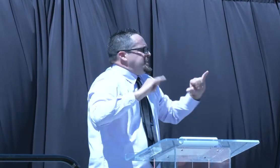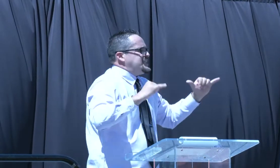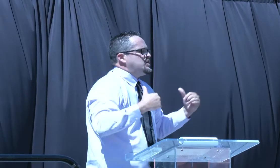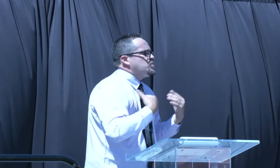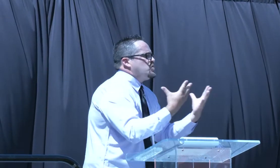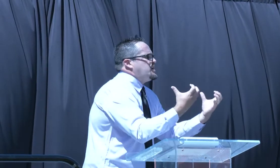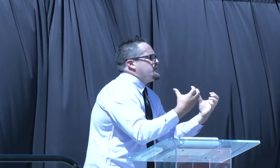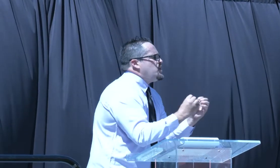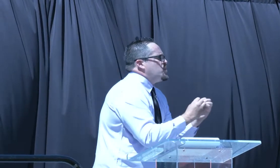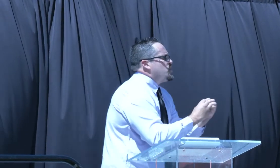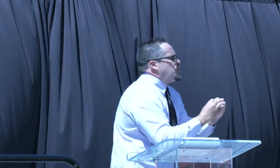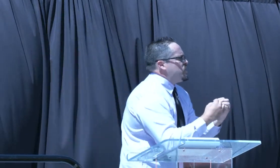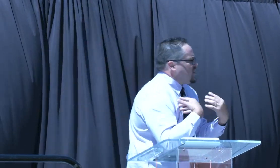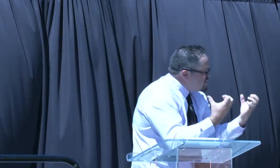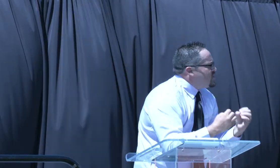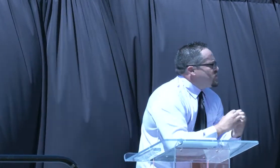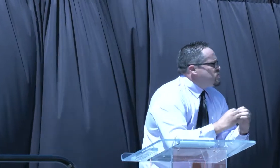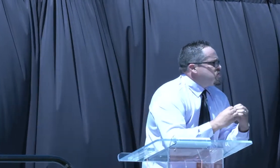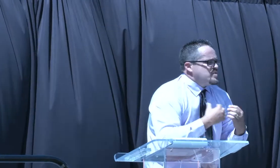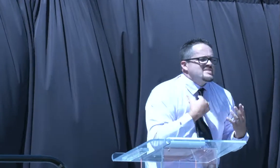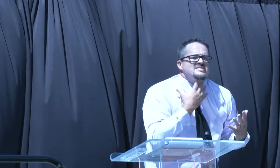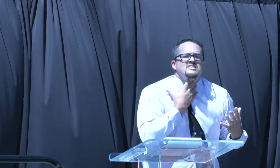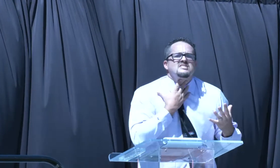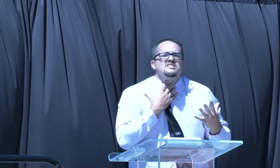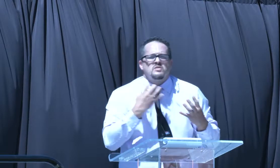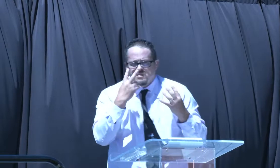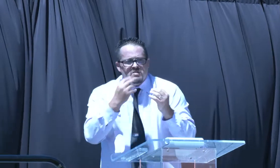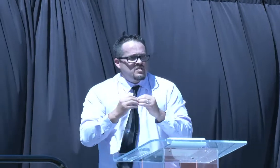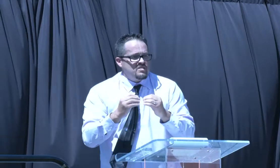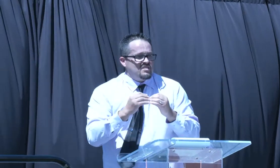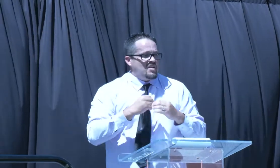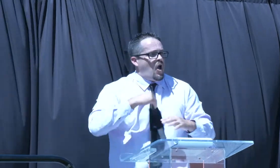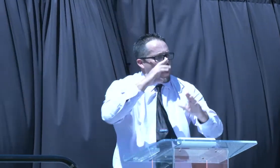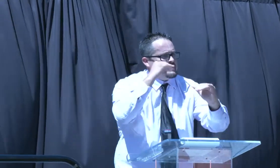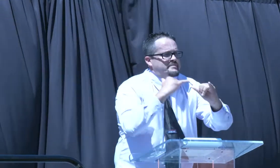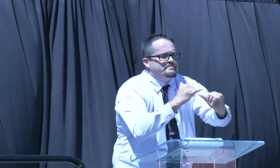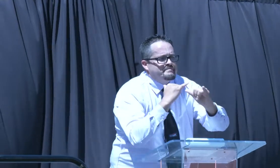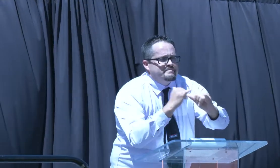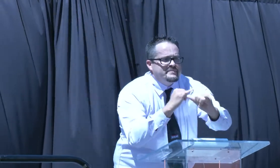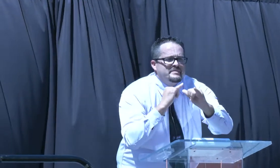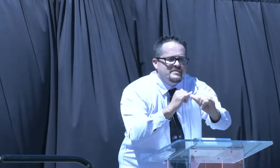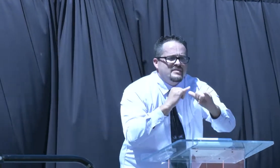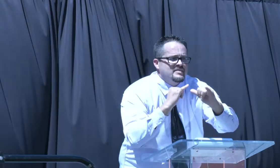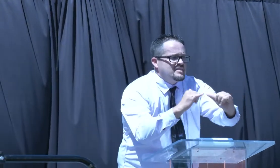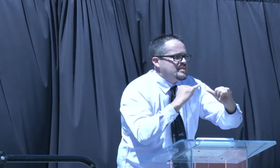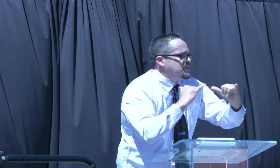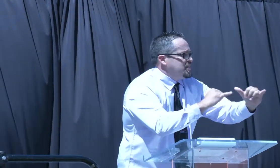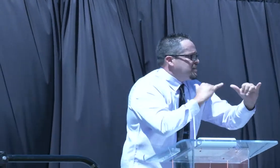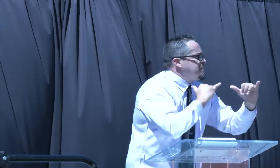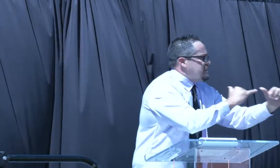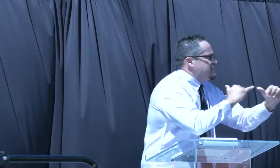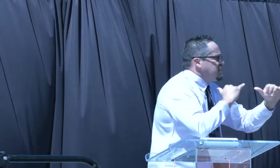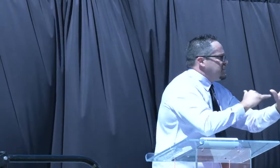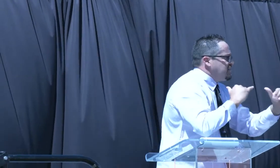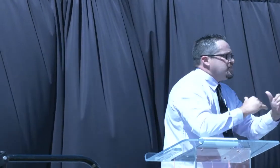And yet, I still crave more. And I hope you guys do the same.